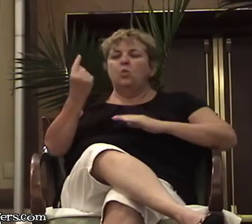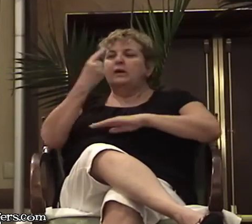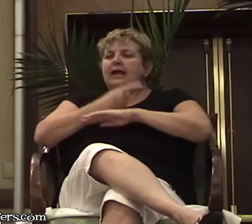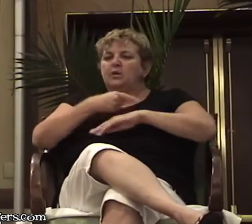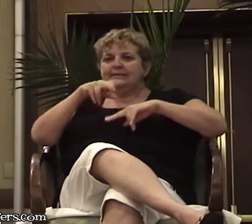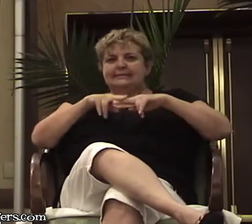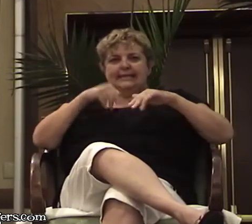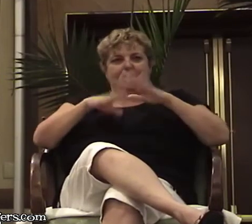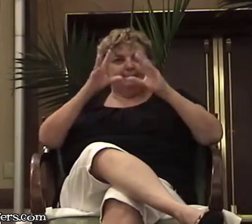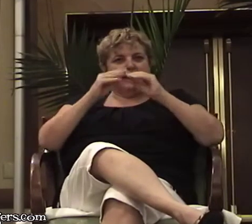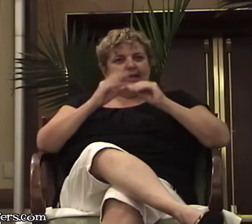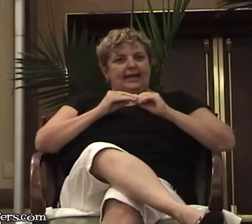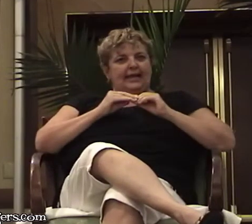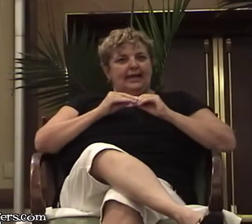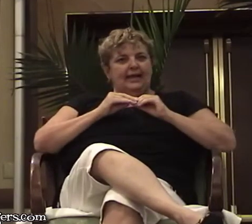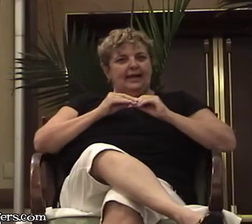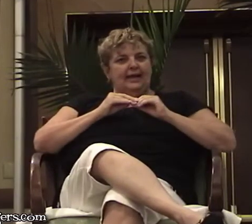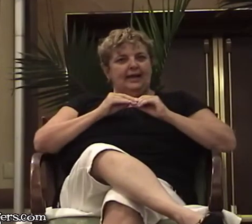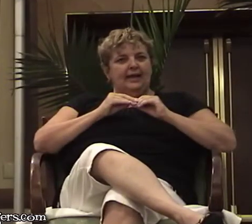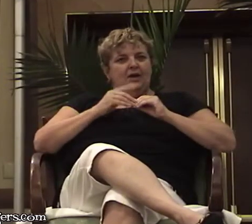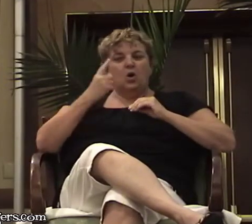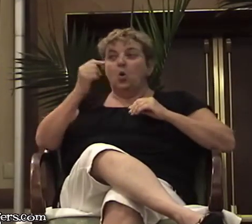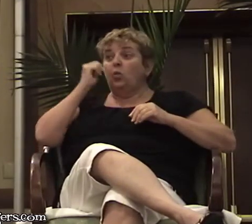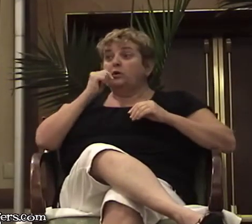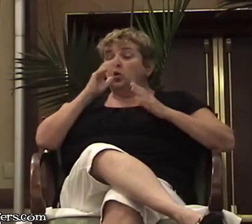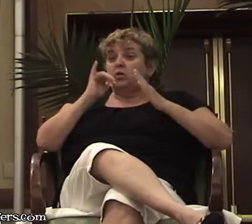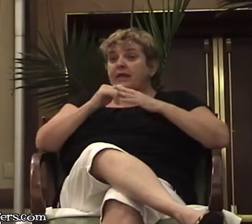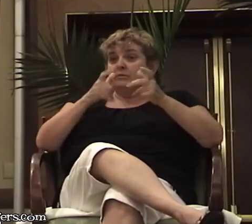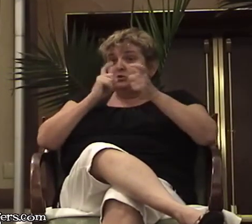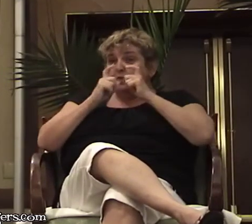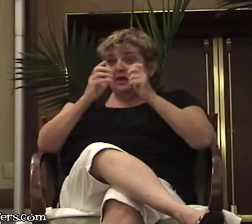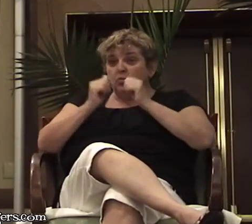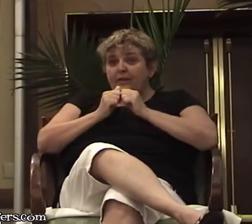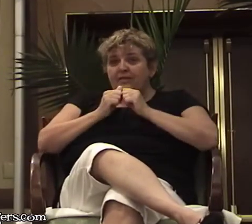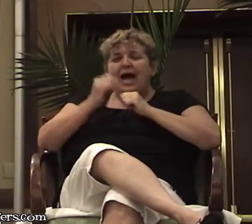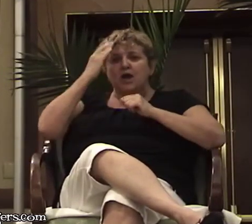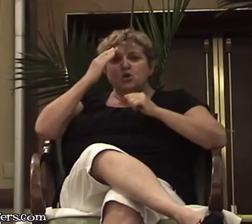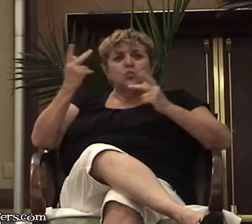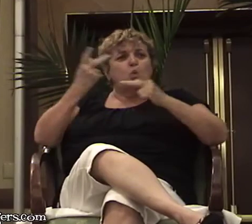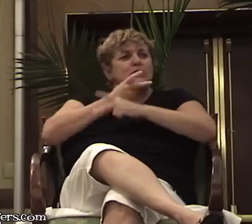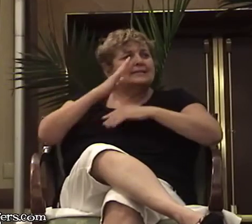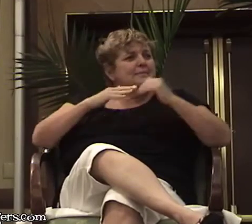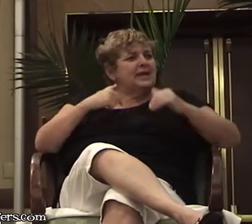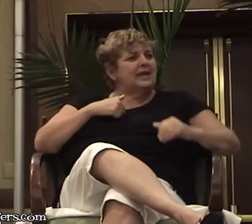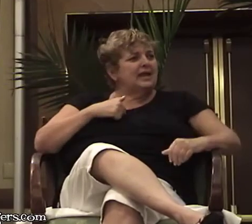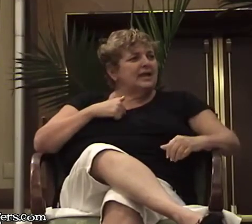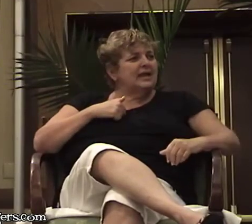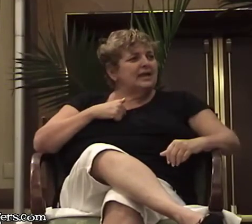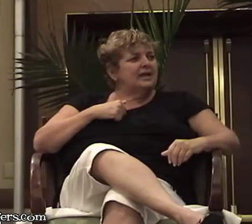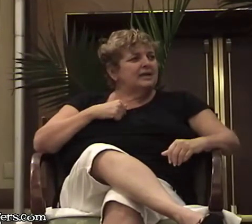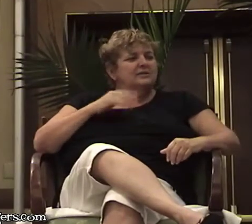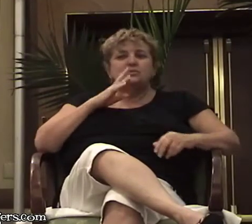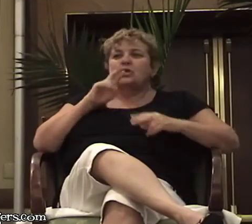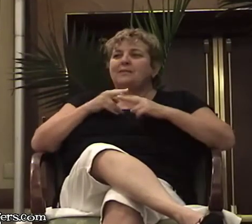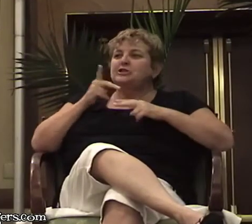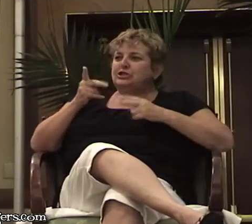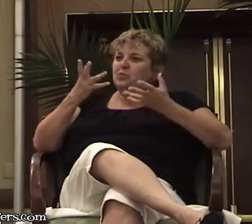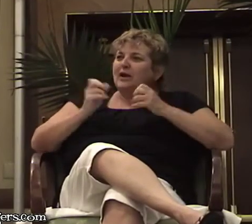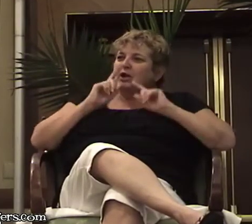meeting. One girl that I drank with that I knew was worse than me was sitting there talking about she wanted to go to college.